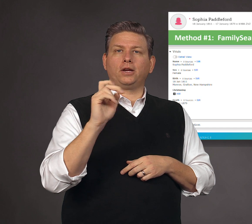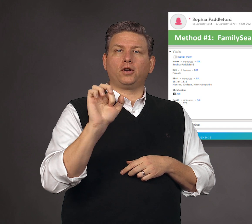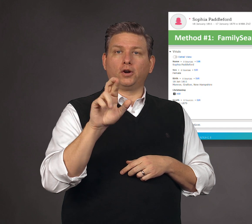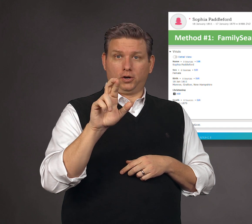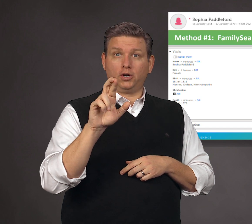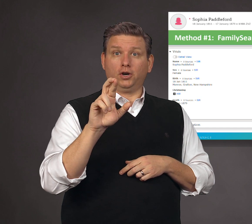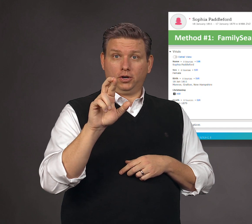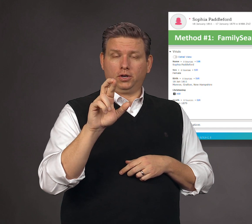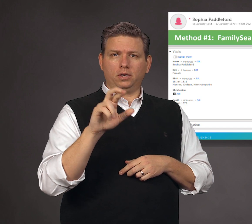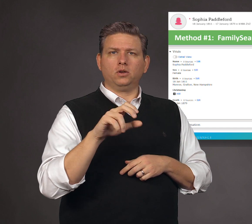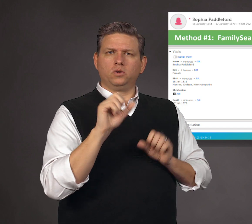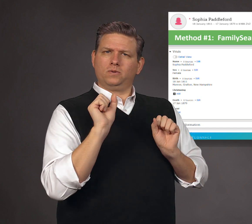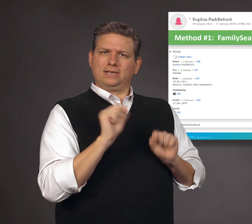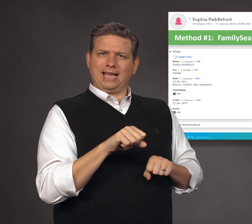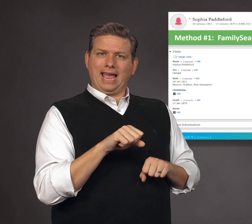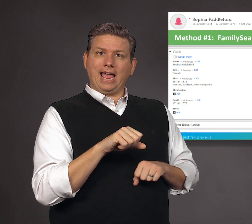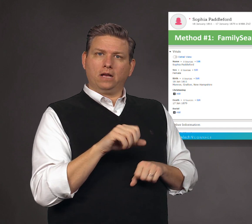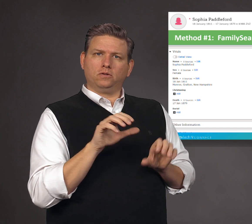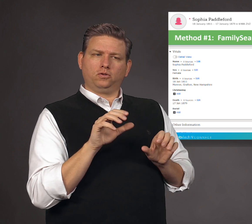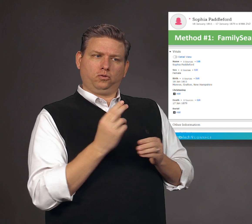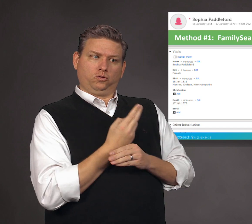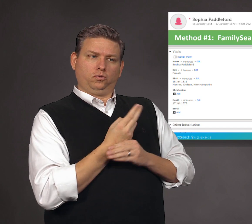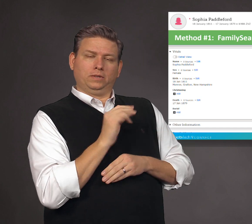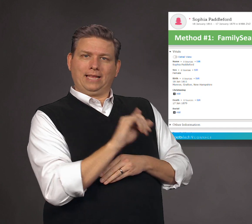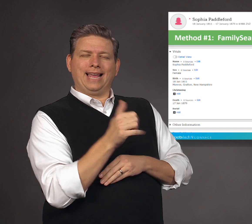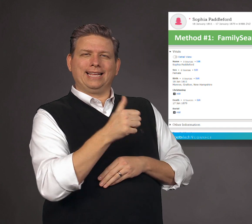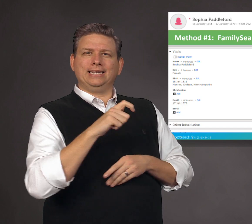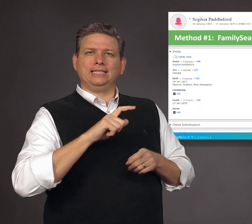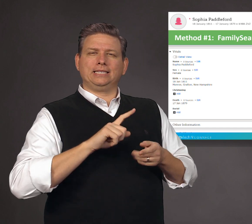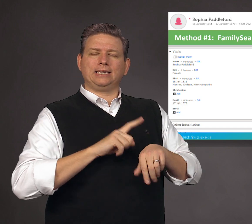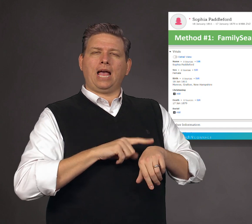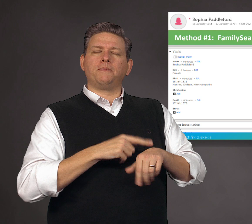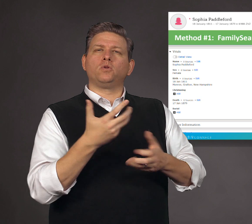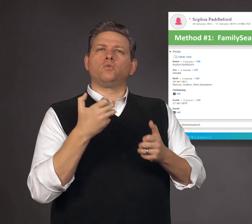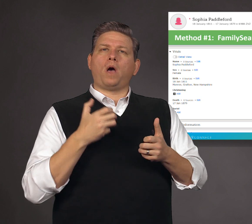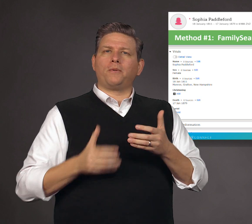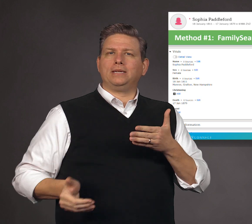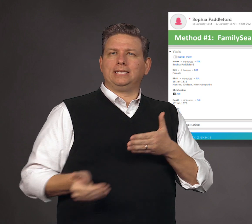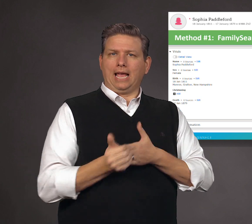you find a record within FamilySearch that you want to attach to an ancestor.